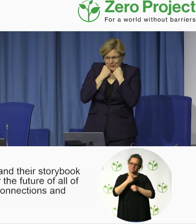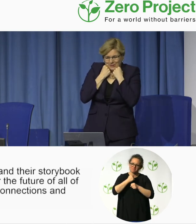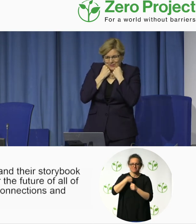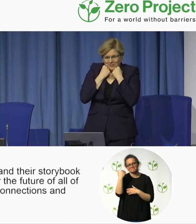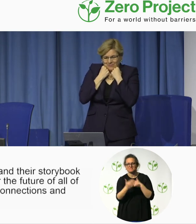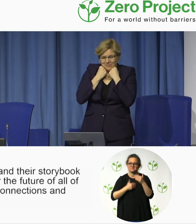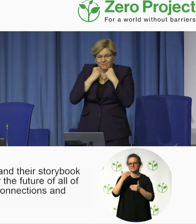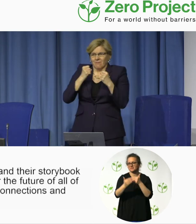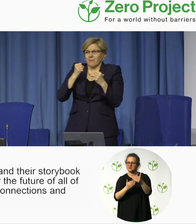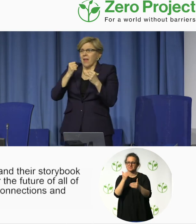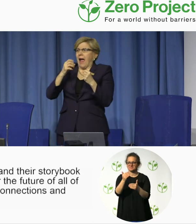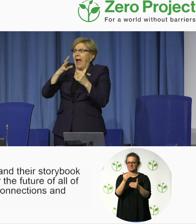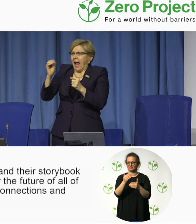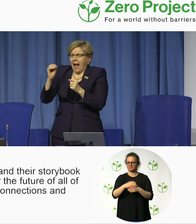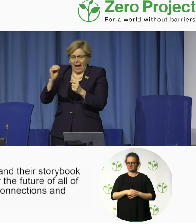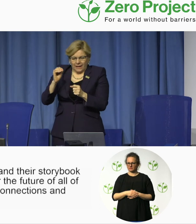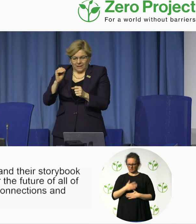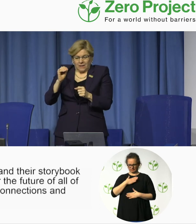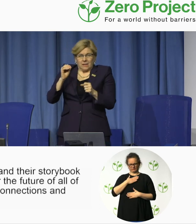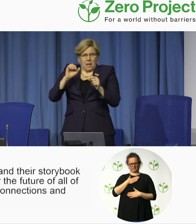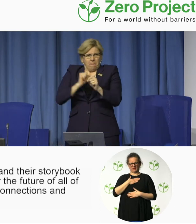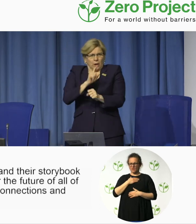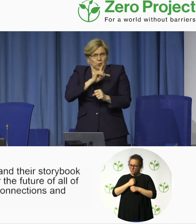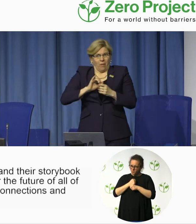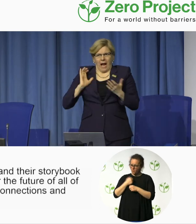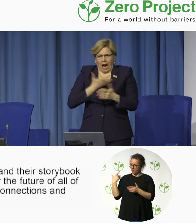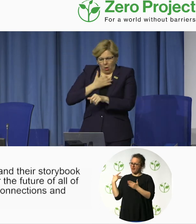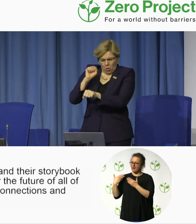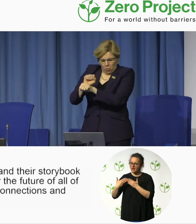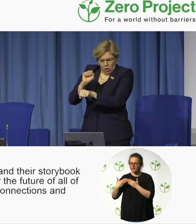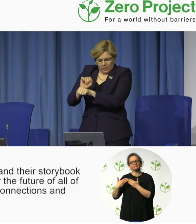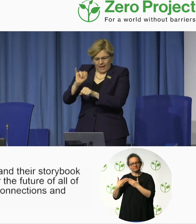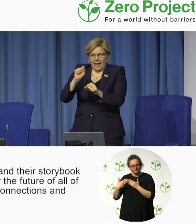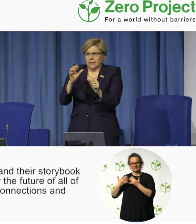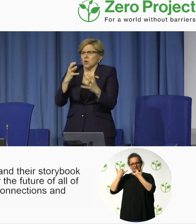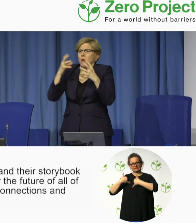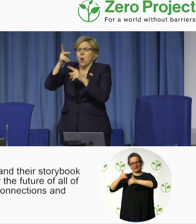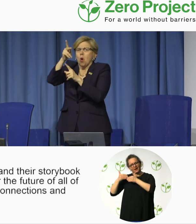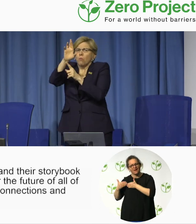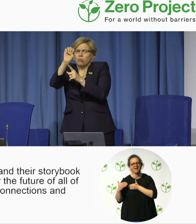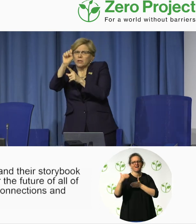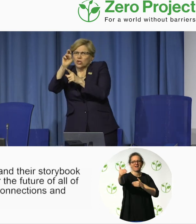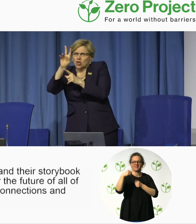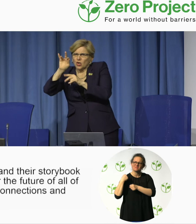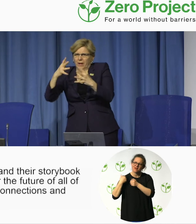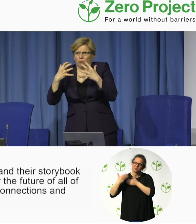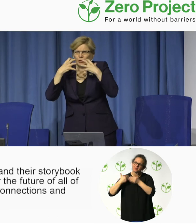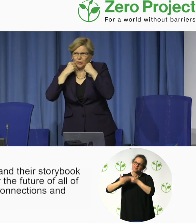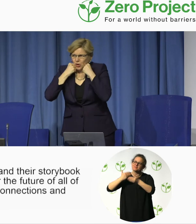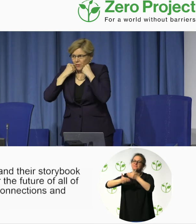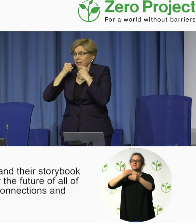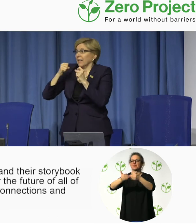and how we will capitalize on the meanings, the choices, and values that we hold to make sure that our